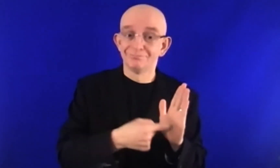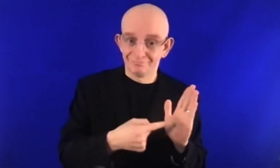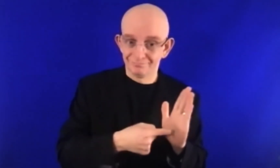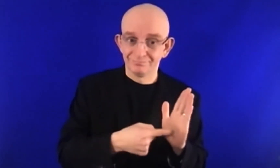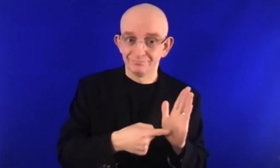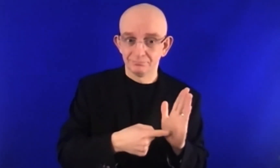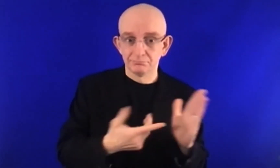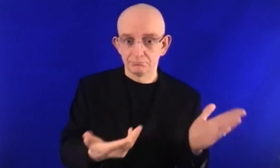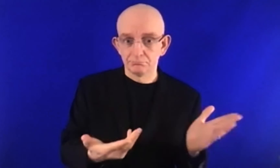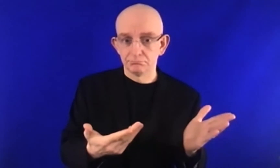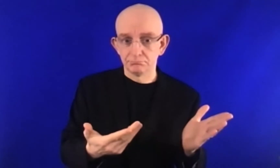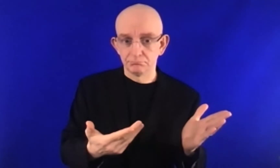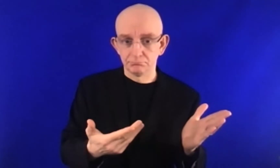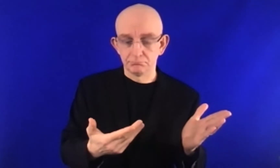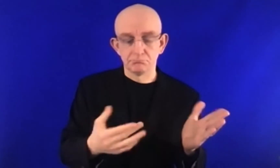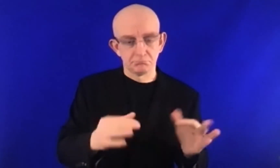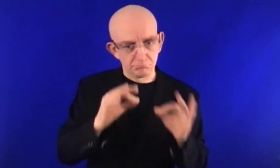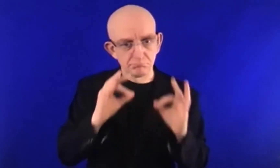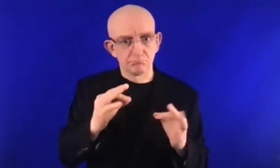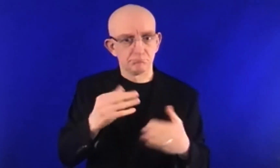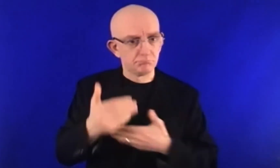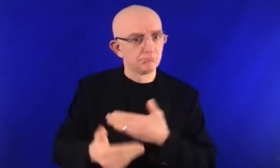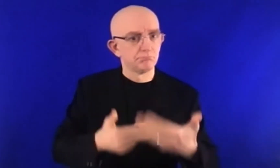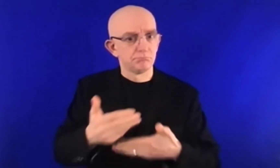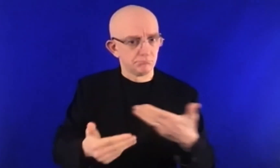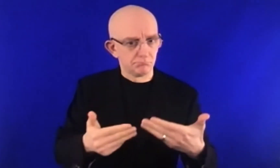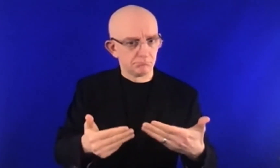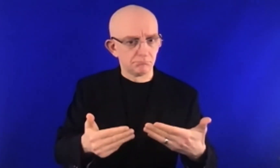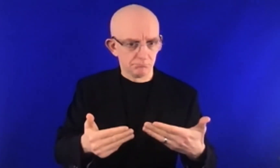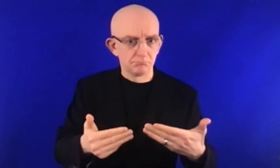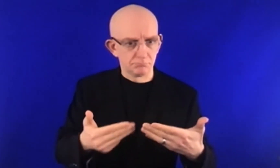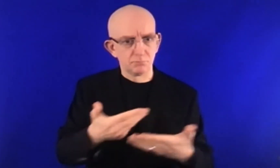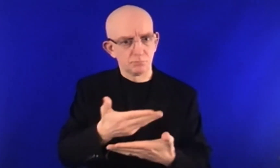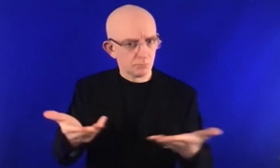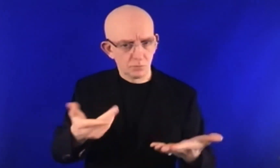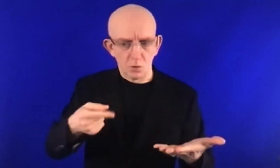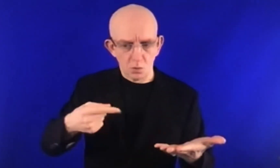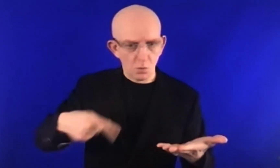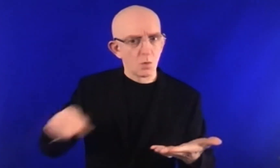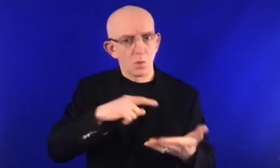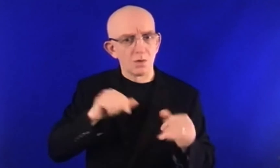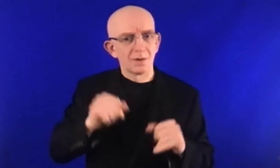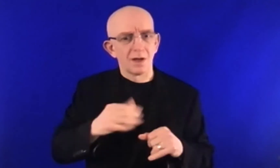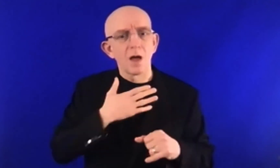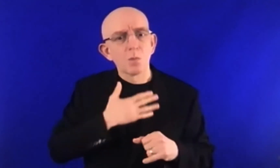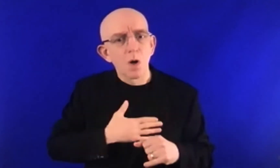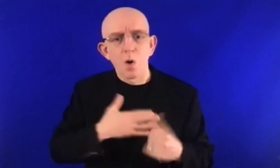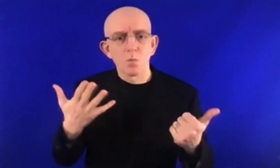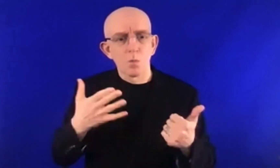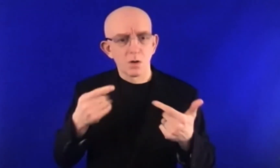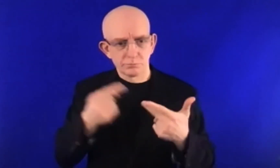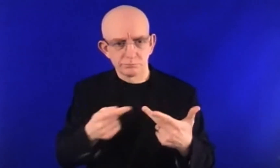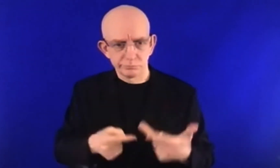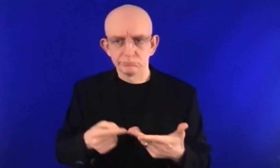And we also have to have our basic needs satisfied, like health, education. I